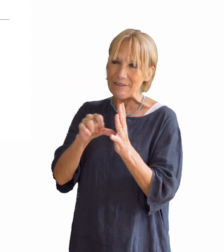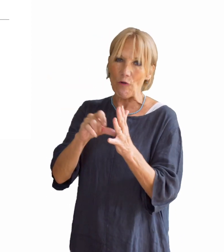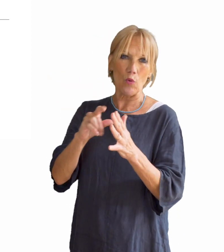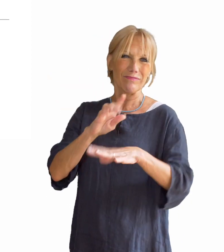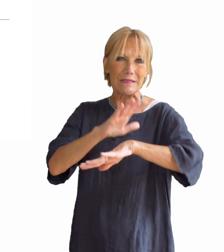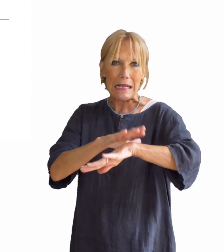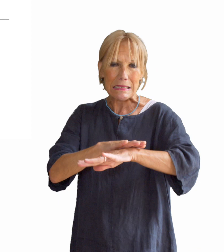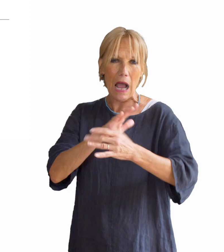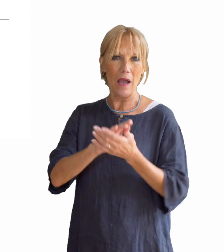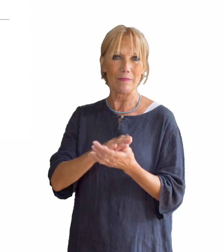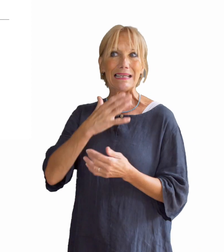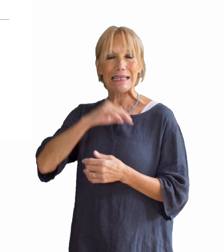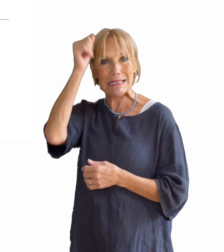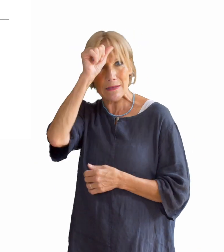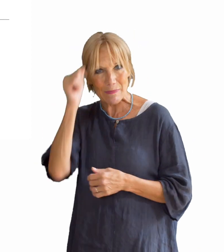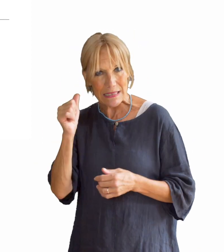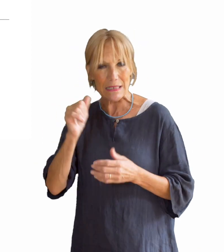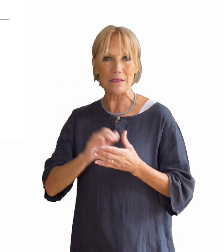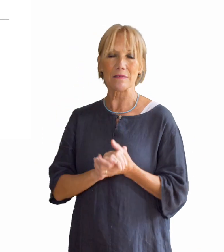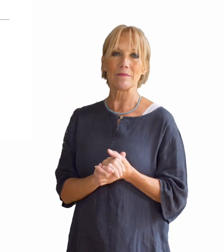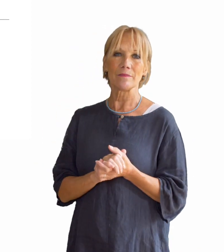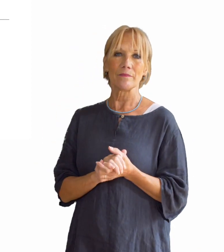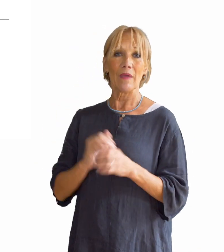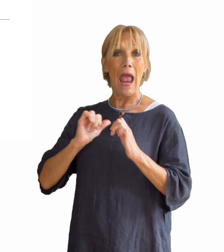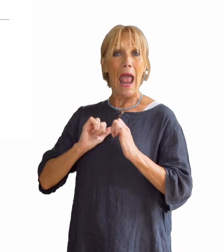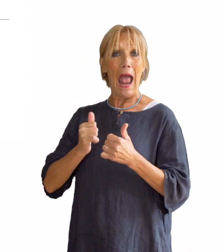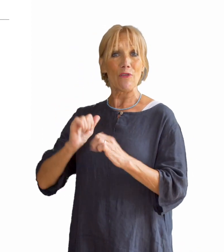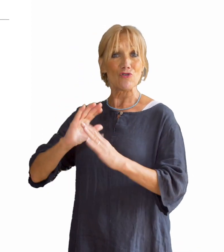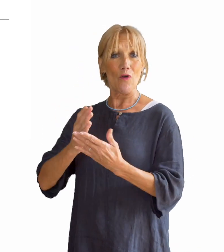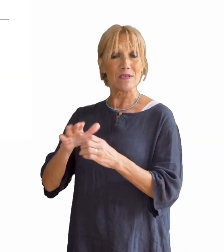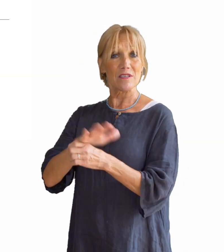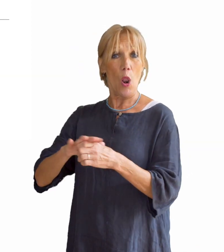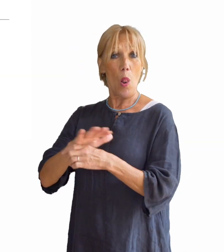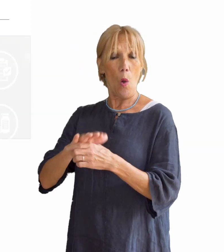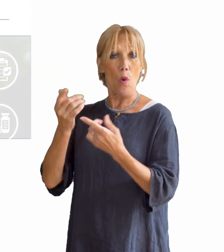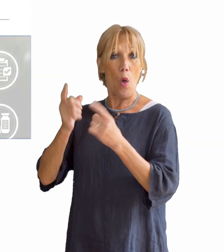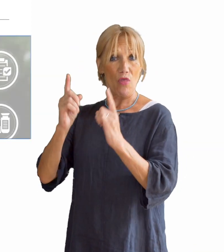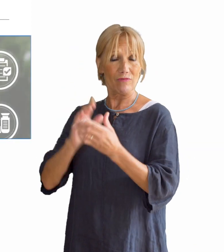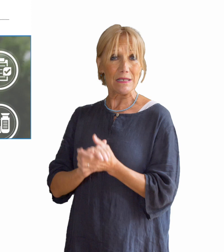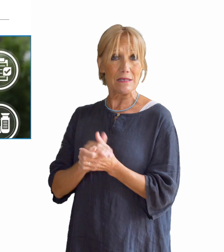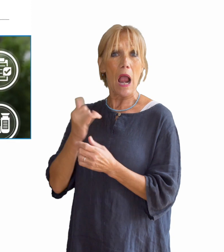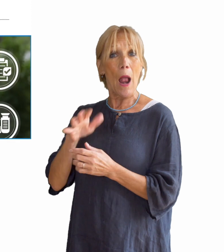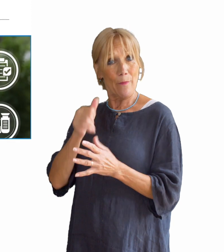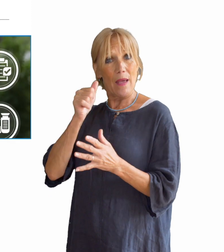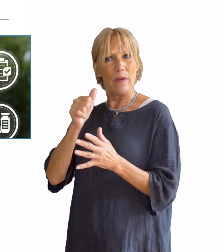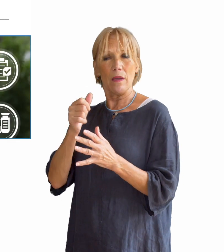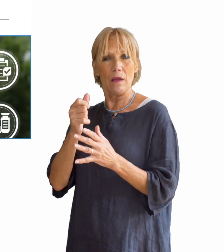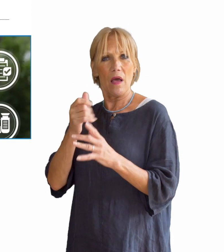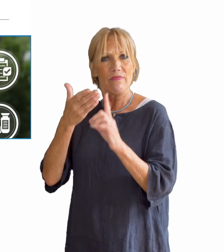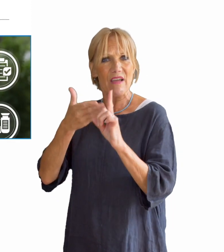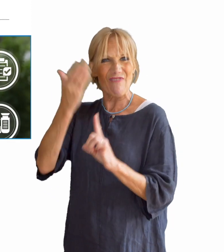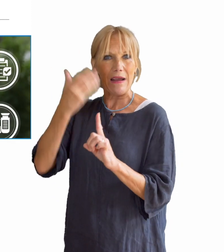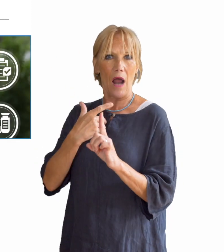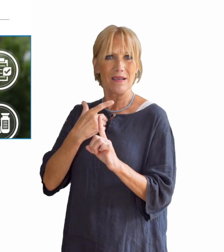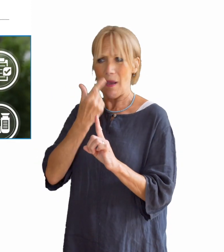in such a landscape is difficult and time-consuming and requires expertise. Health services and local authorities may